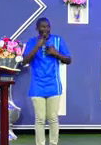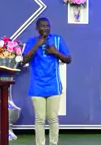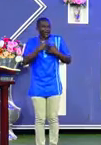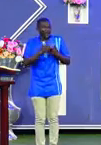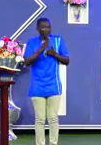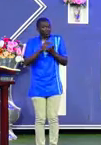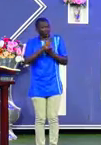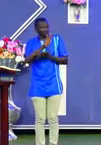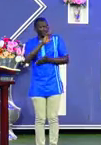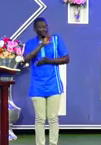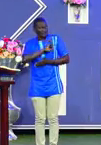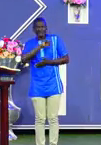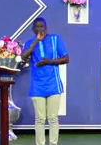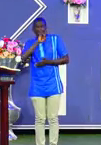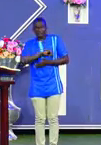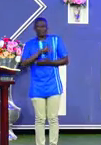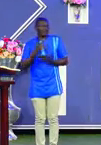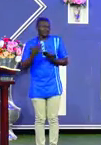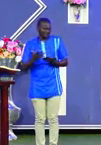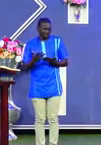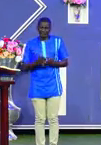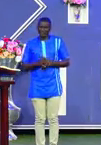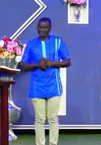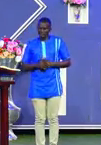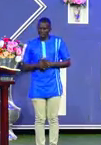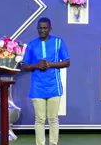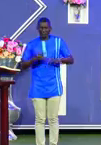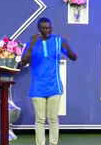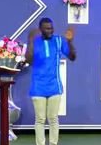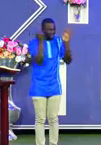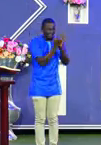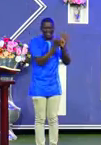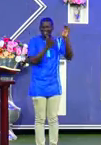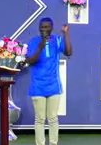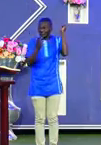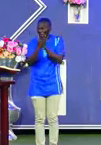transgressions. For he was bruised for our iniquities. The